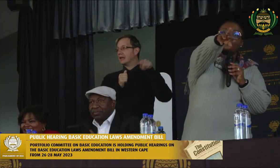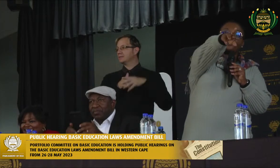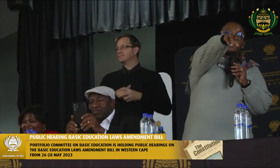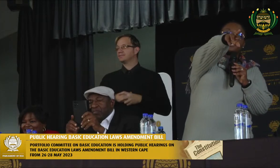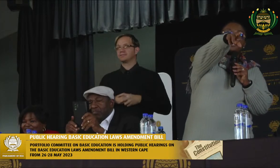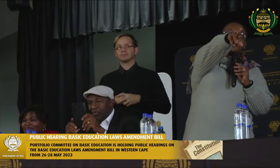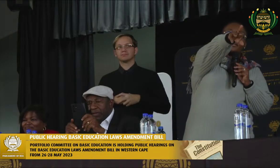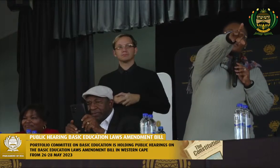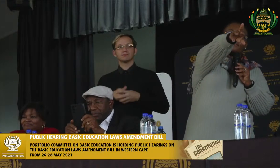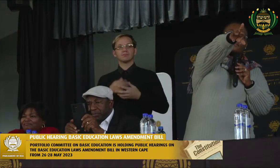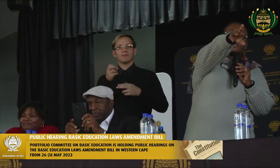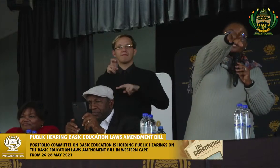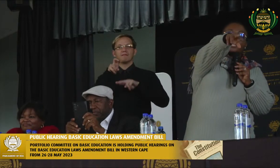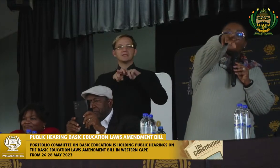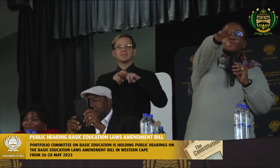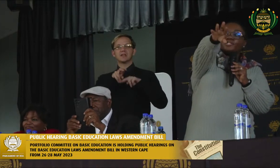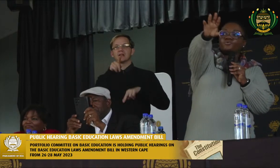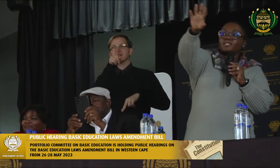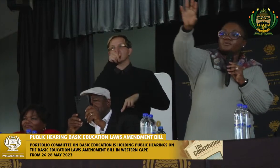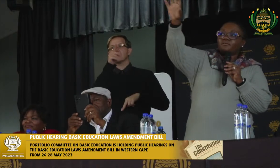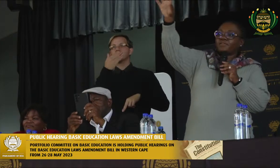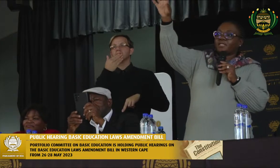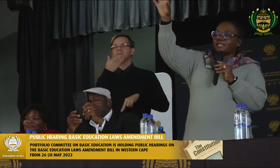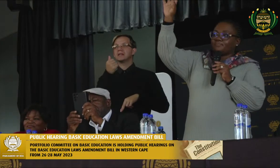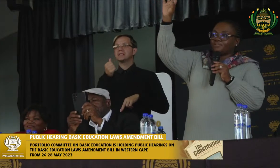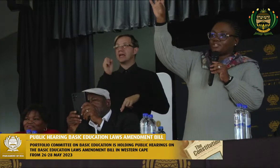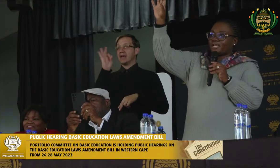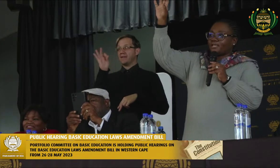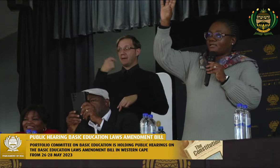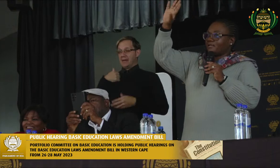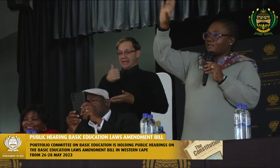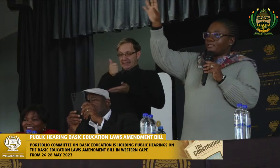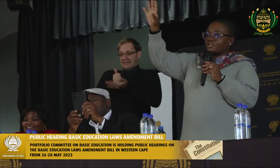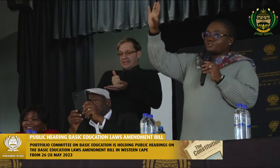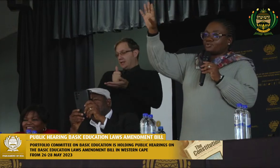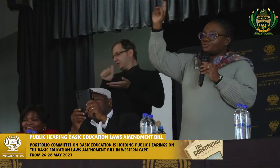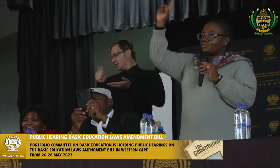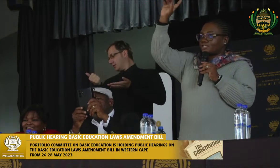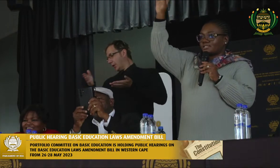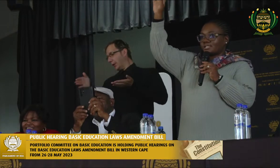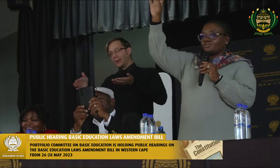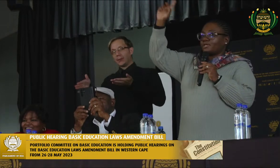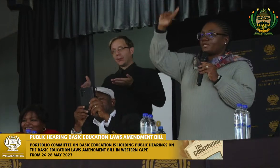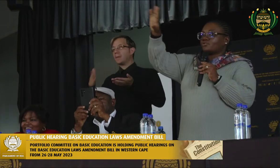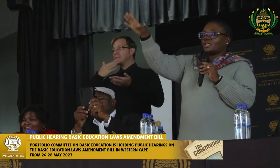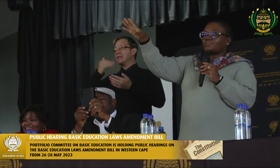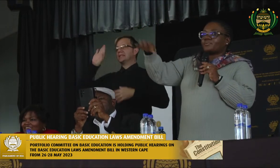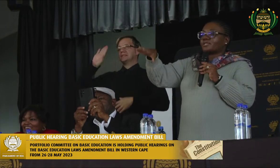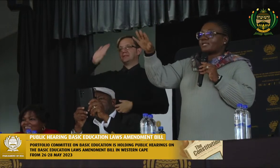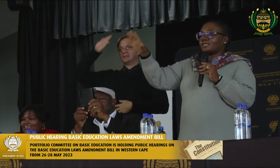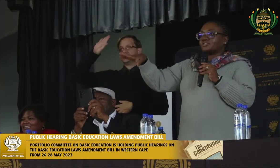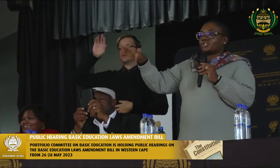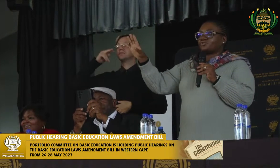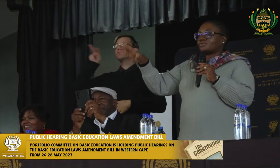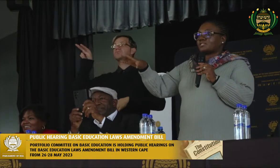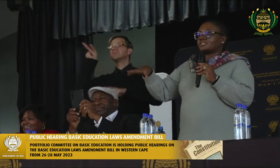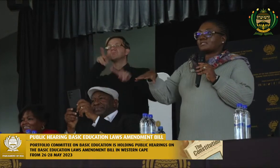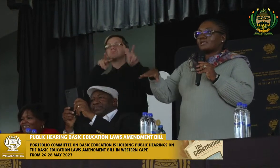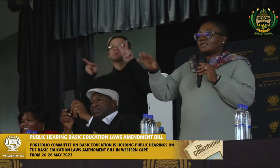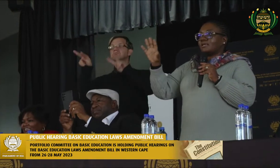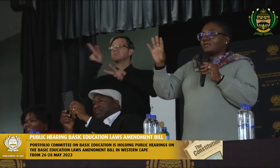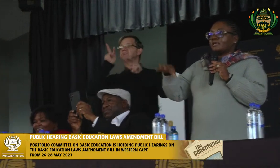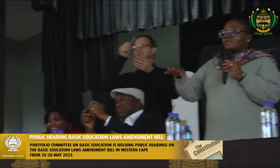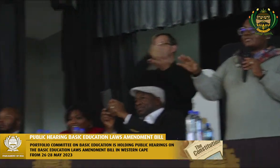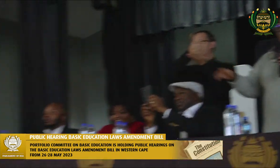There are also chairs there. Can you please, wait, if there is an empty chair next to you, just raise your hand so that people can get chairs to